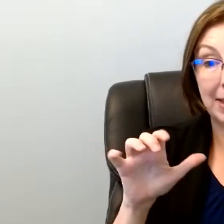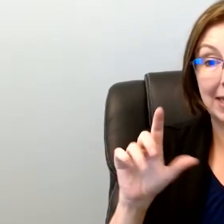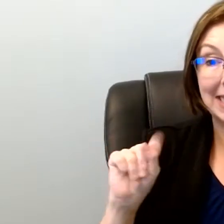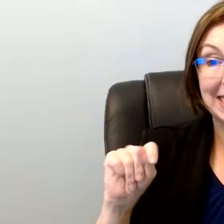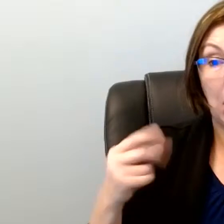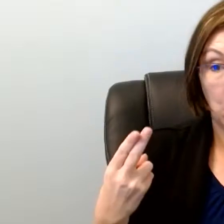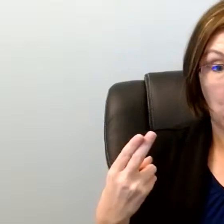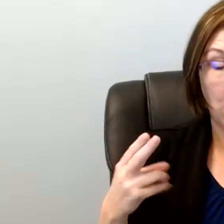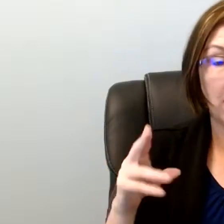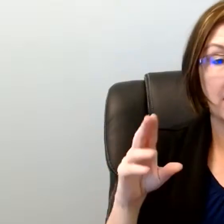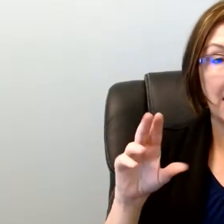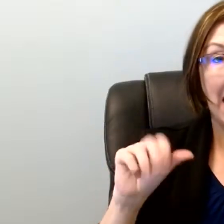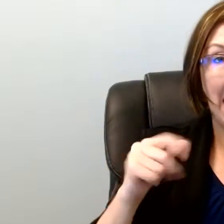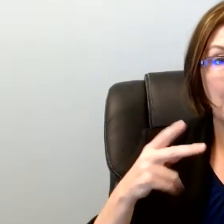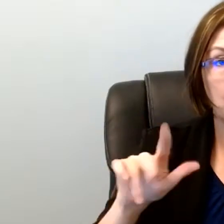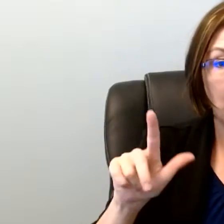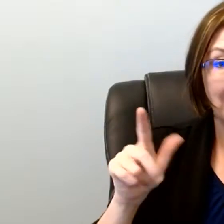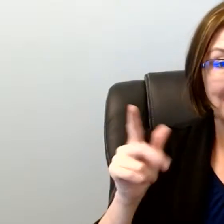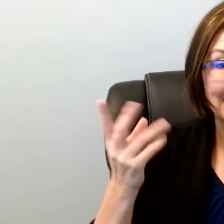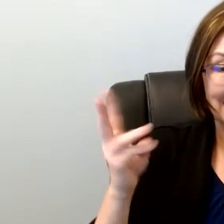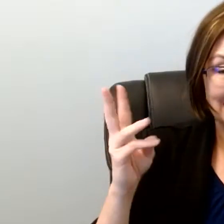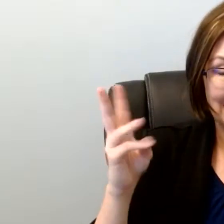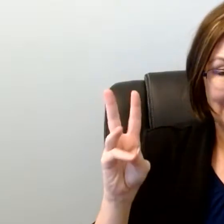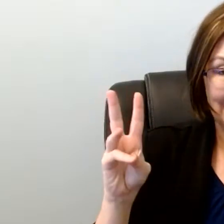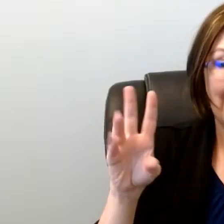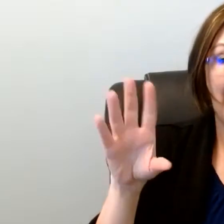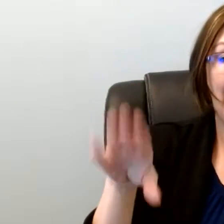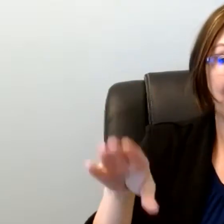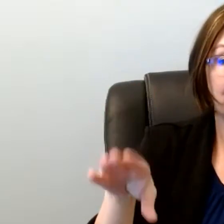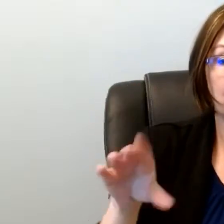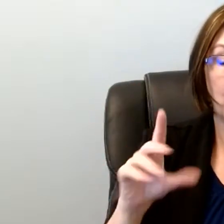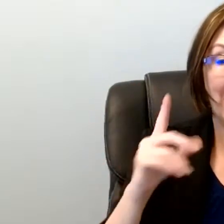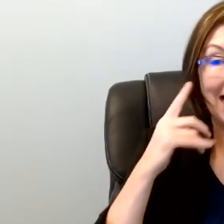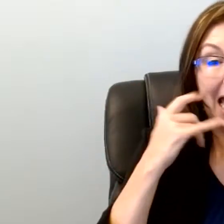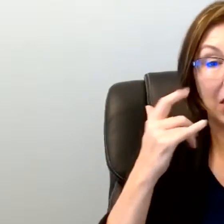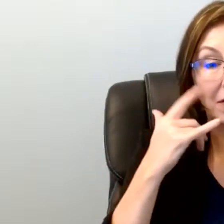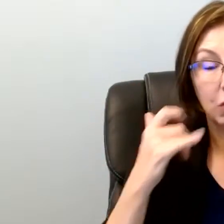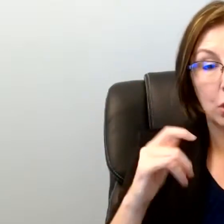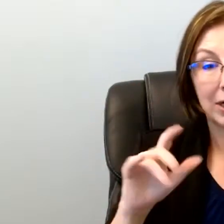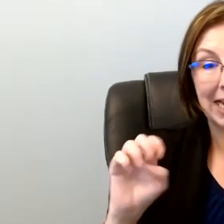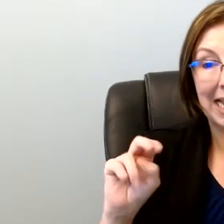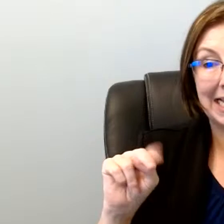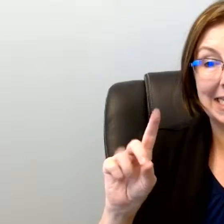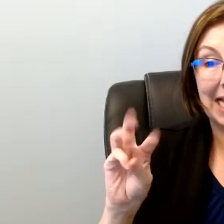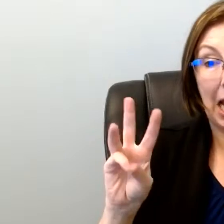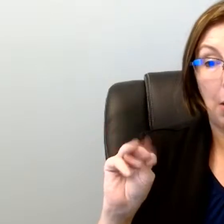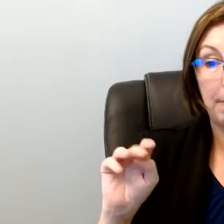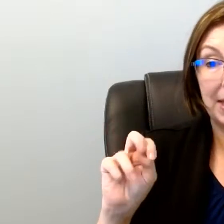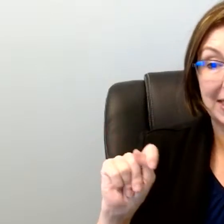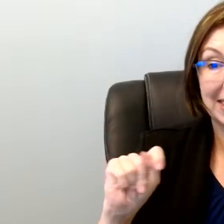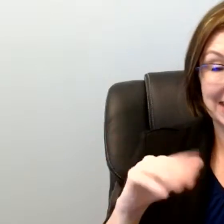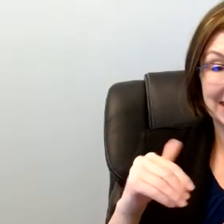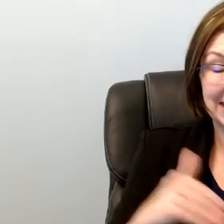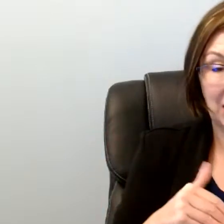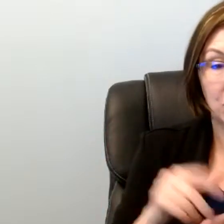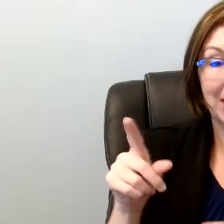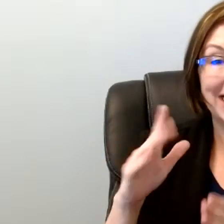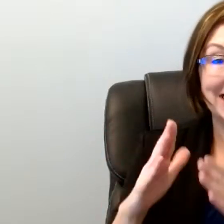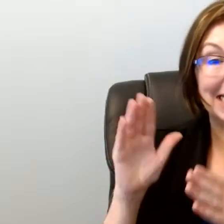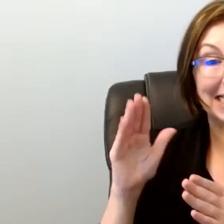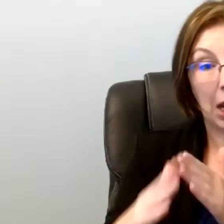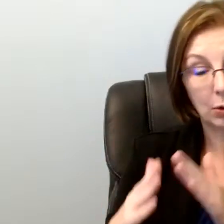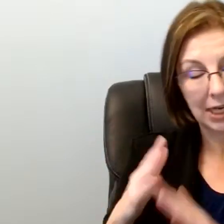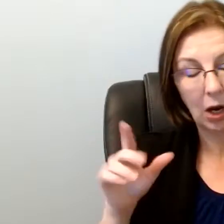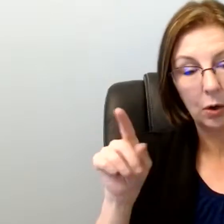afternoon of April 16th at the California Endowment Center for Health Communities in downtown Los